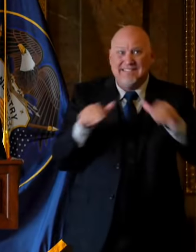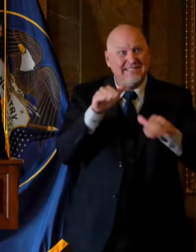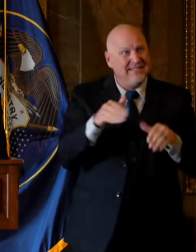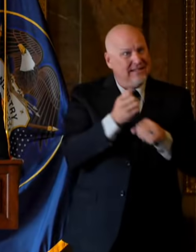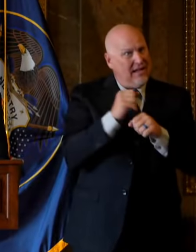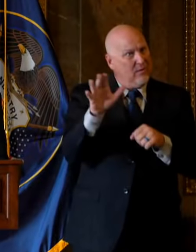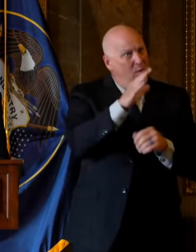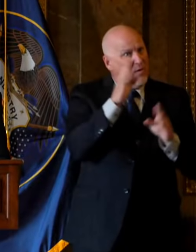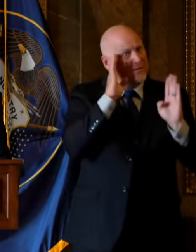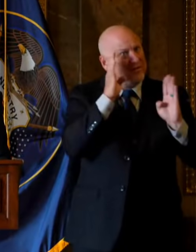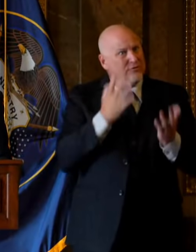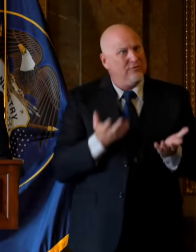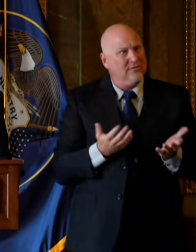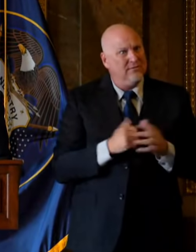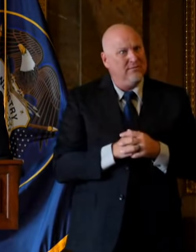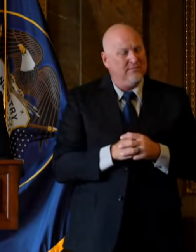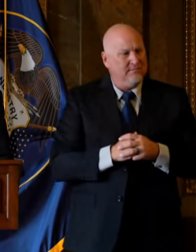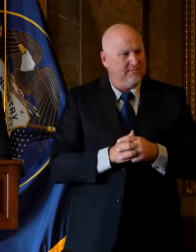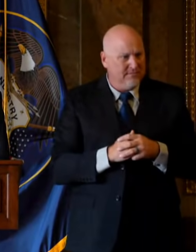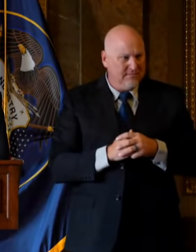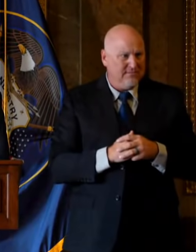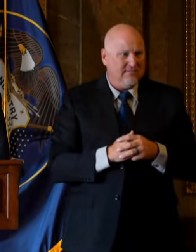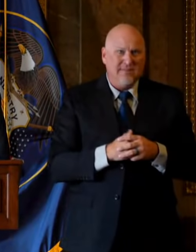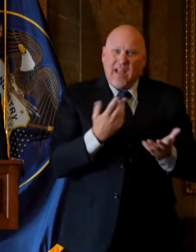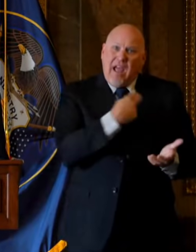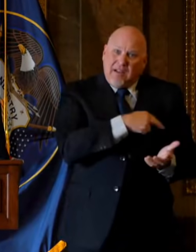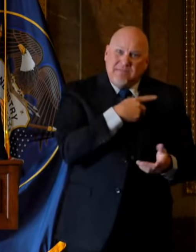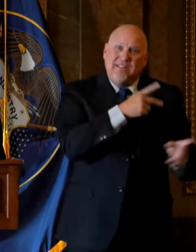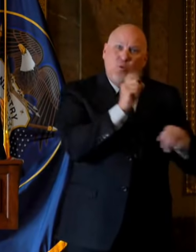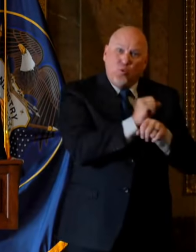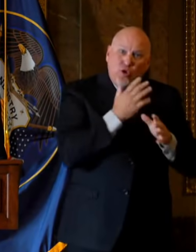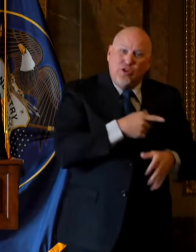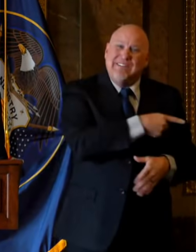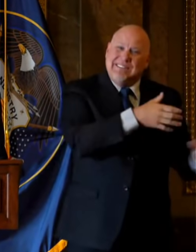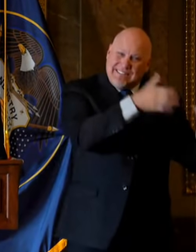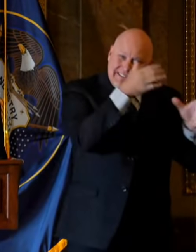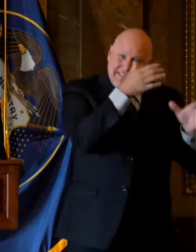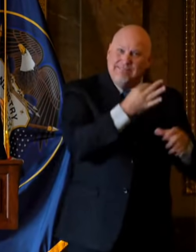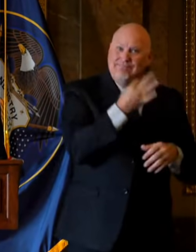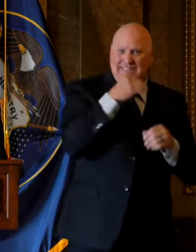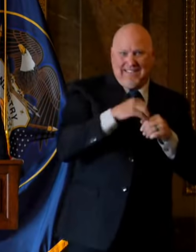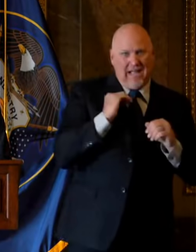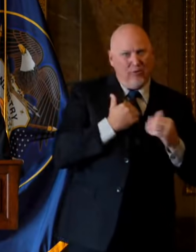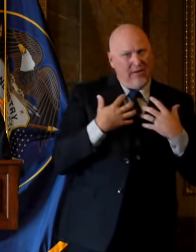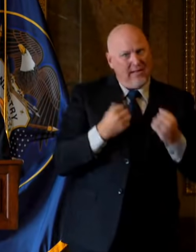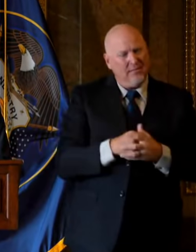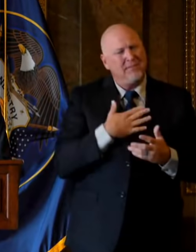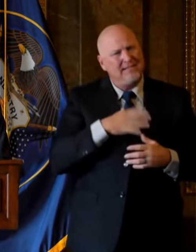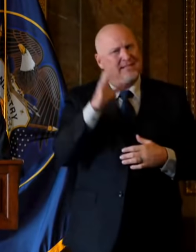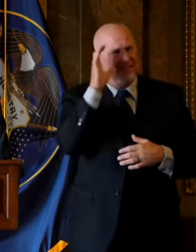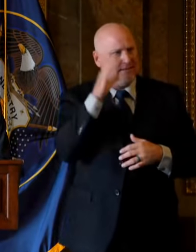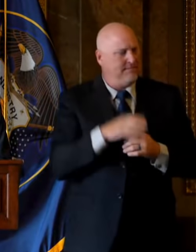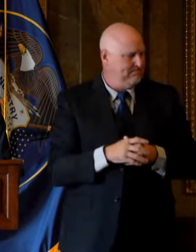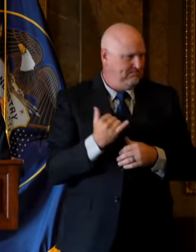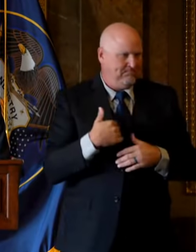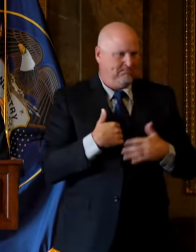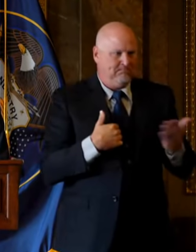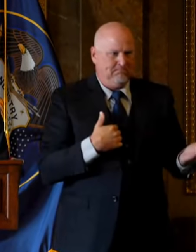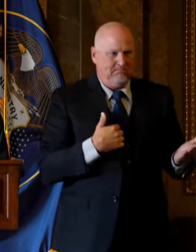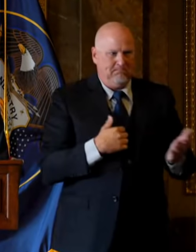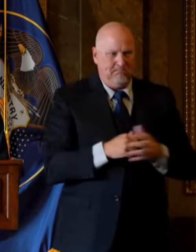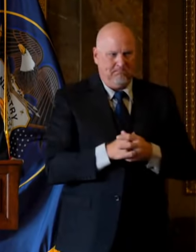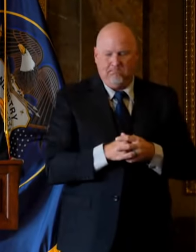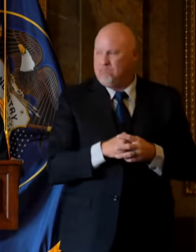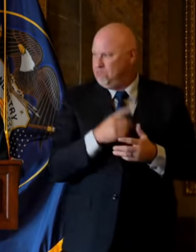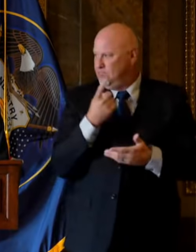turn the microphone over to Dr. Hoffman, who also has some slides to share with you. And I believe if you've not received them already, a copy